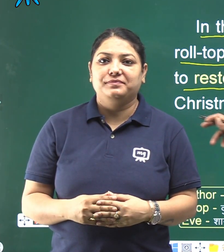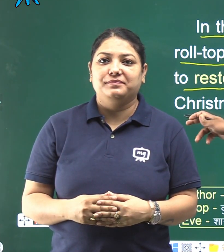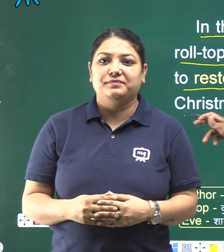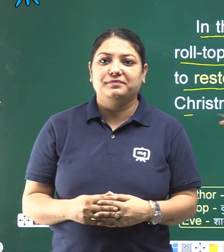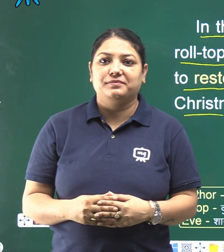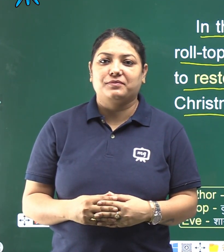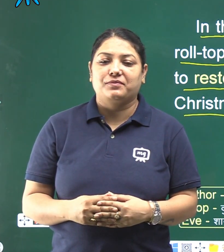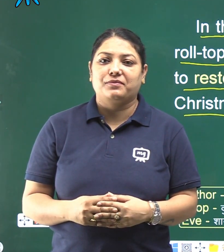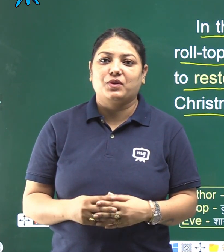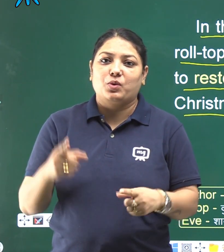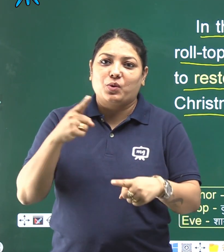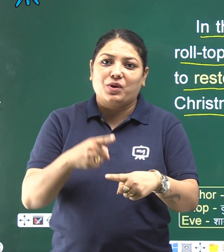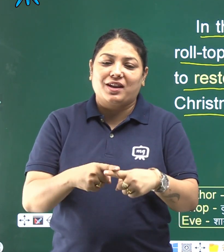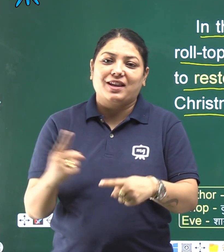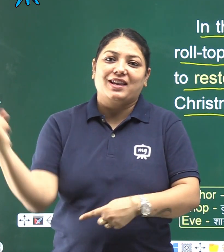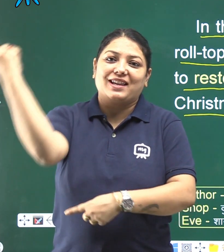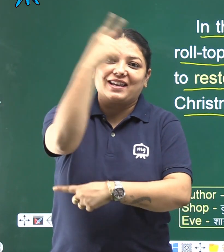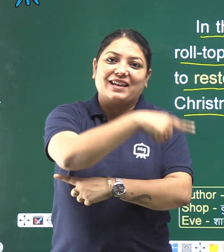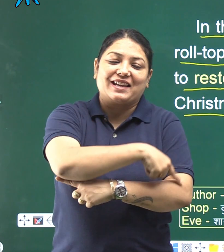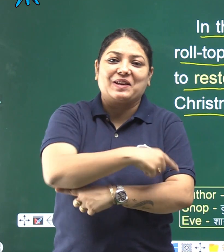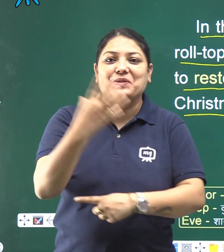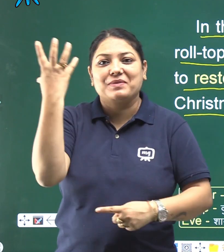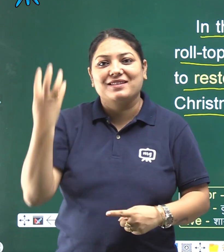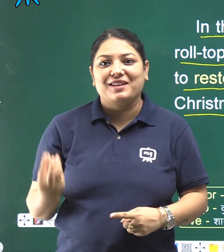on Christmas Eve.